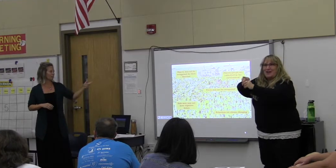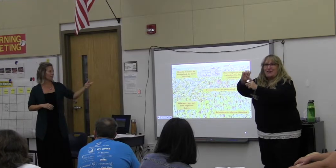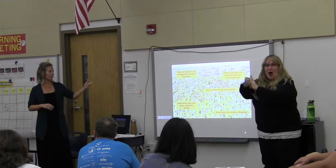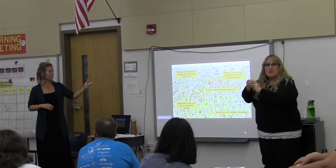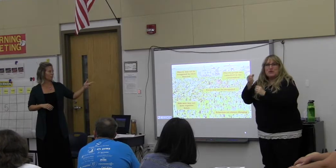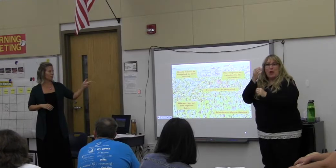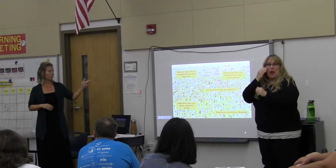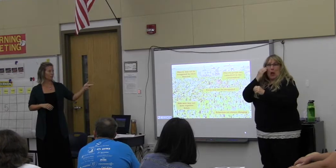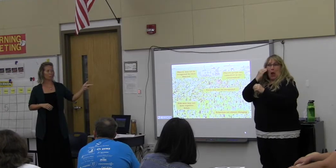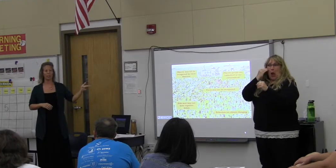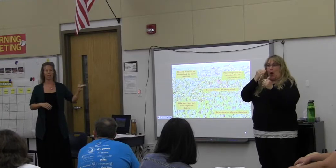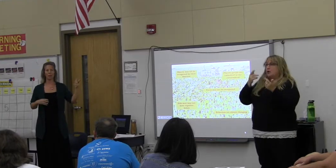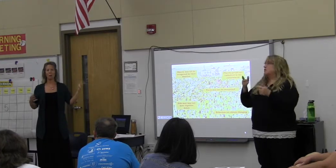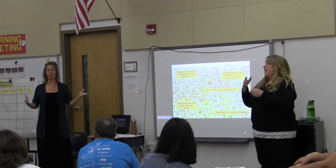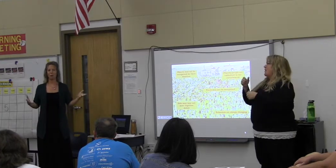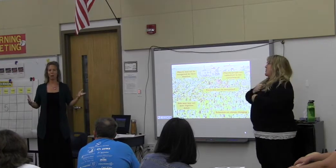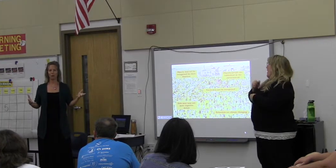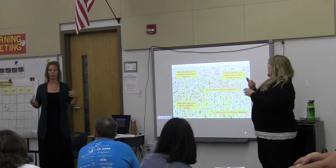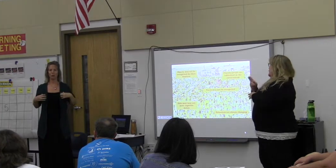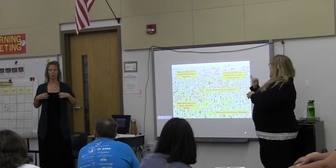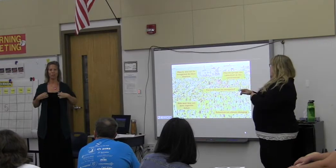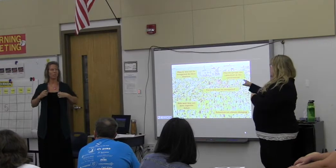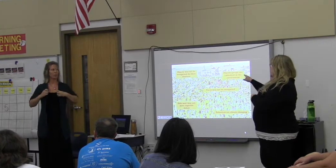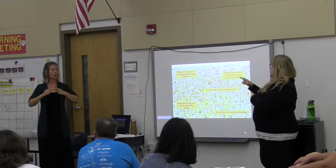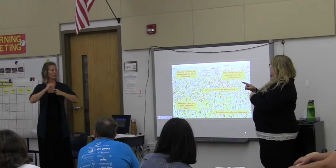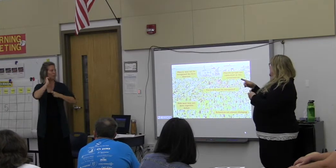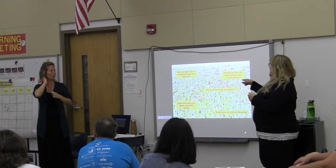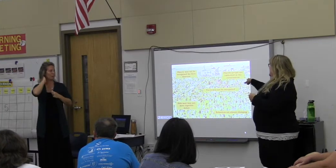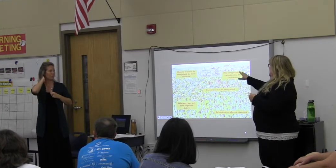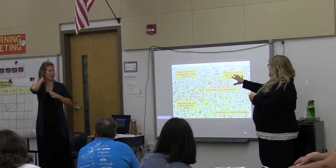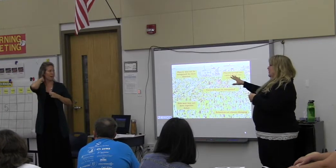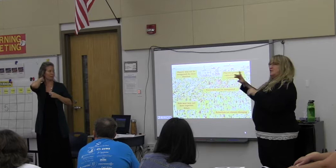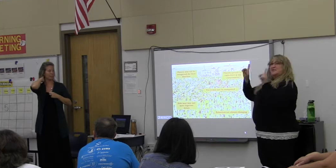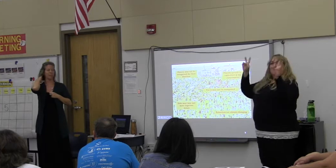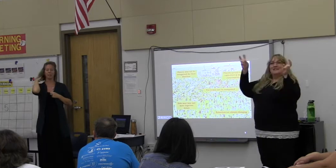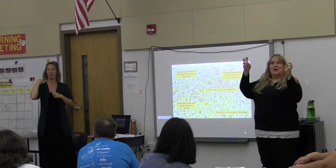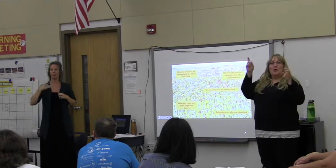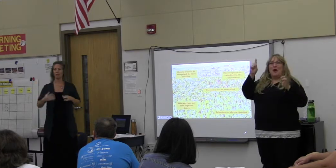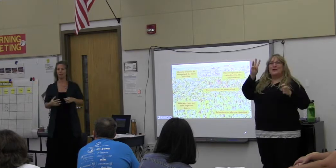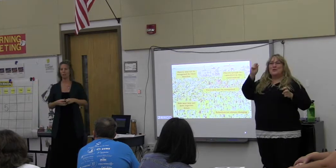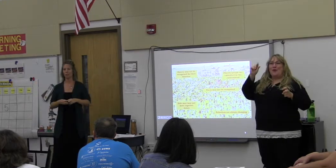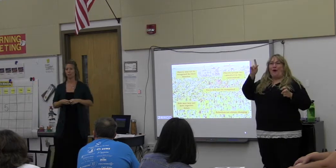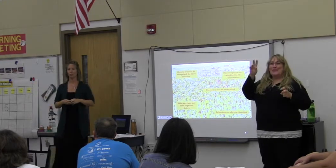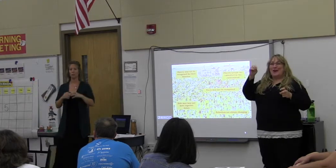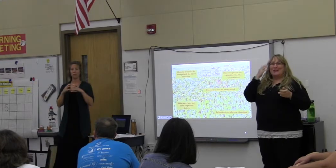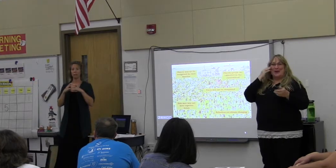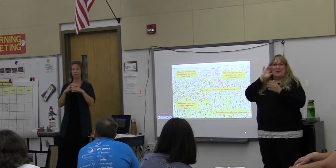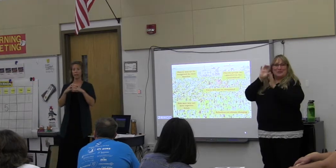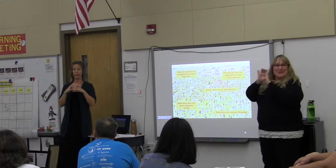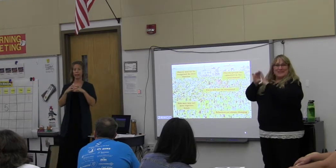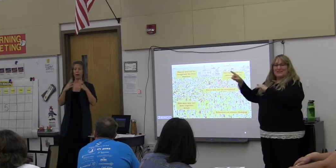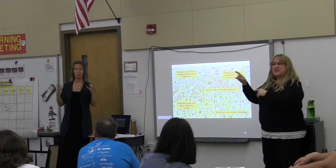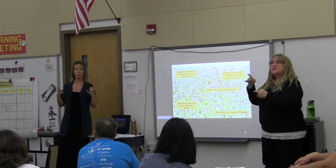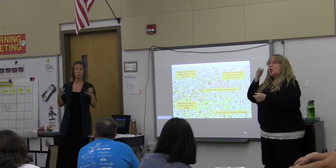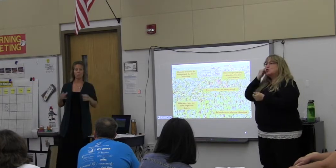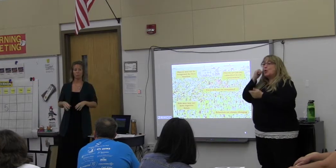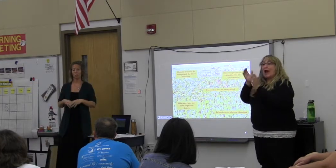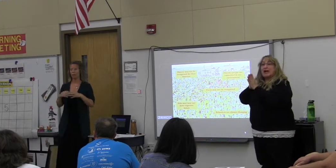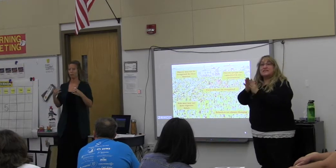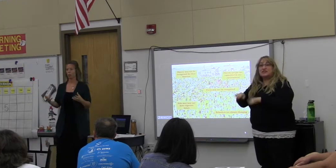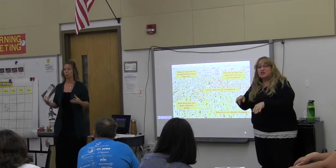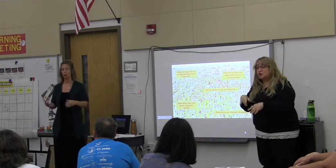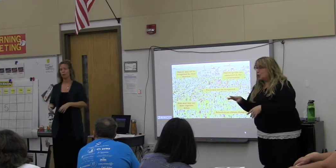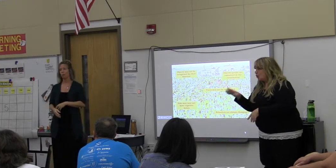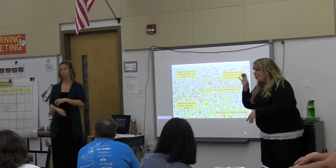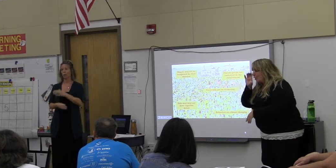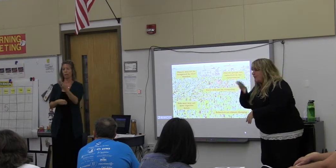So this is why I love to use this visual here, a Where's Waldo puzzle. So oftentimes if you're asking a little one to find an object or